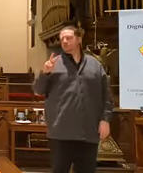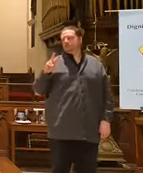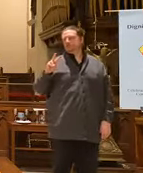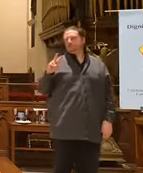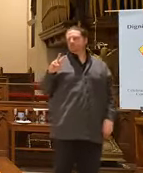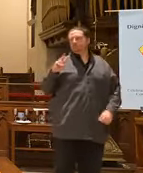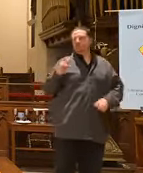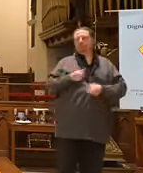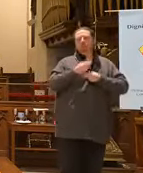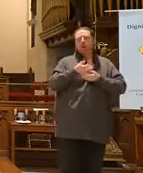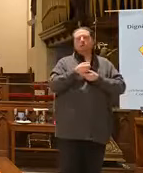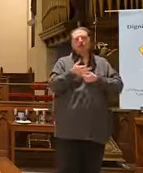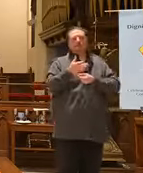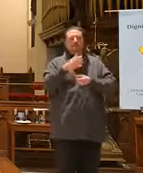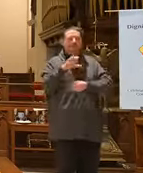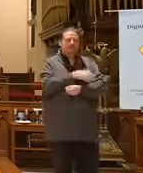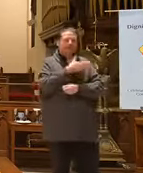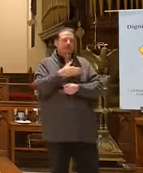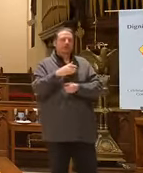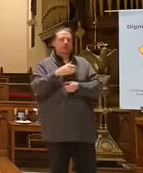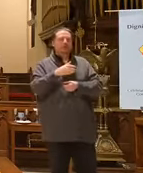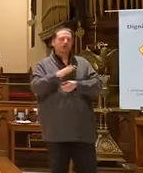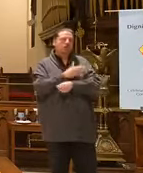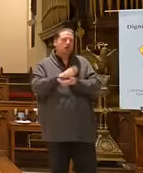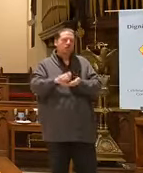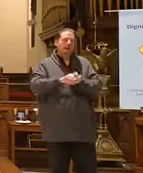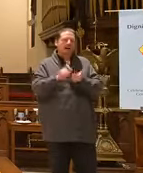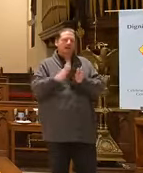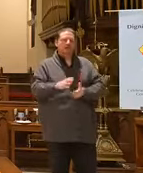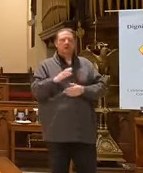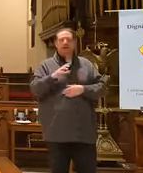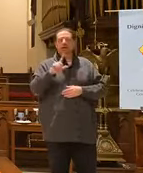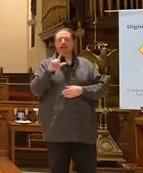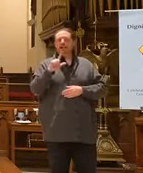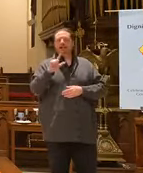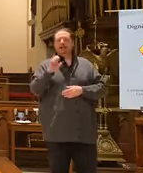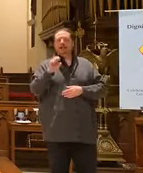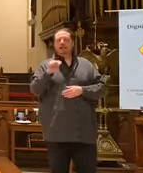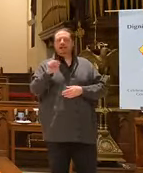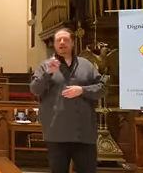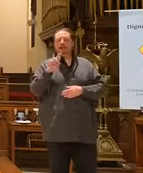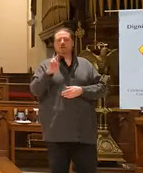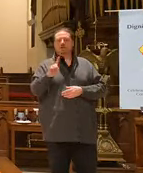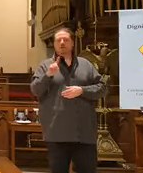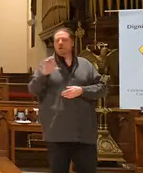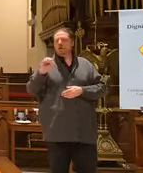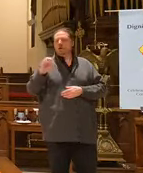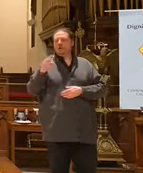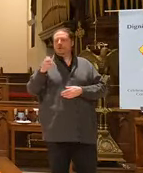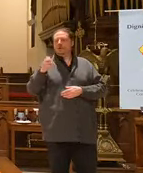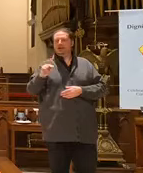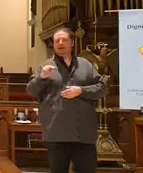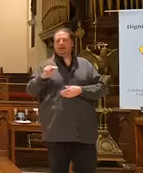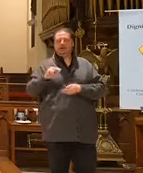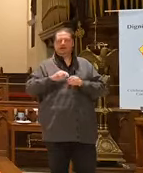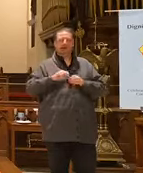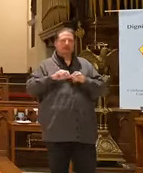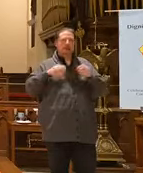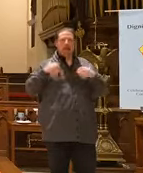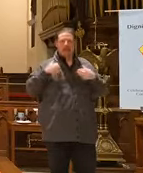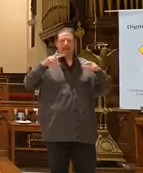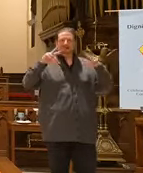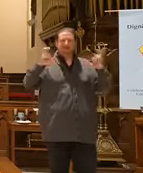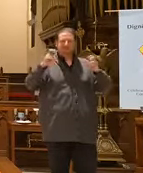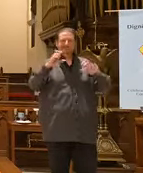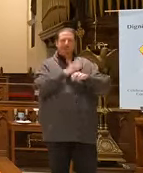1992, poet, singer, and songwriter Leonard Cohen released a song called Anthem. I'm sure many of you